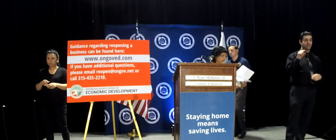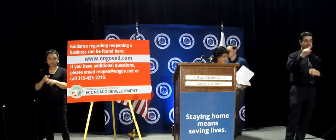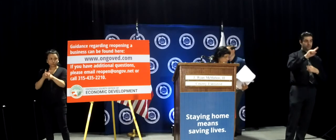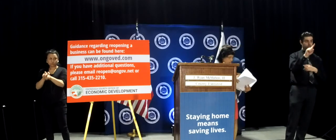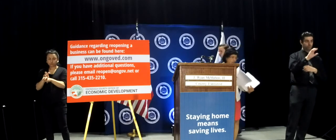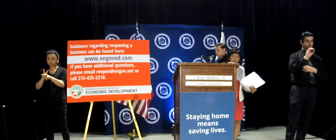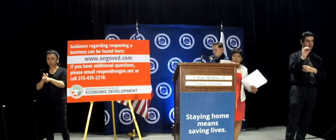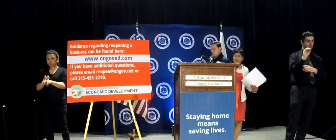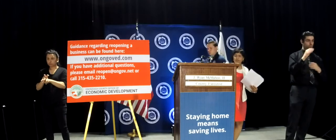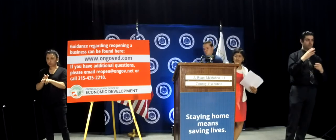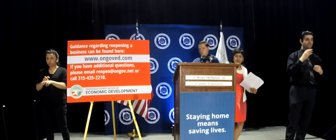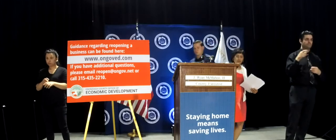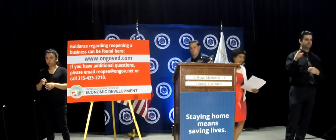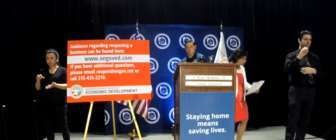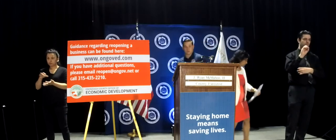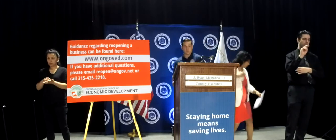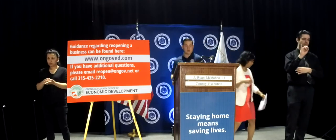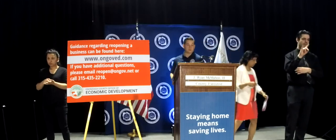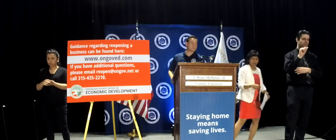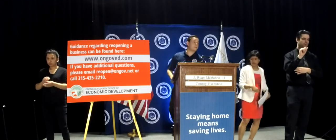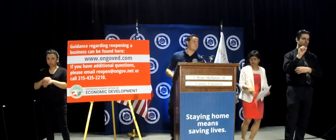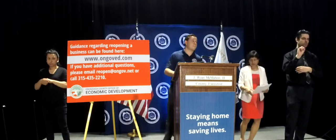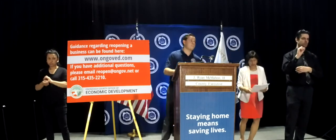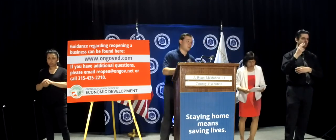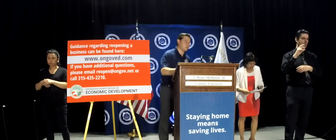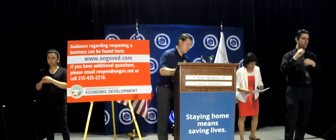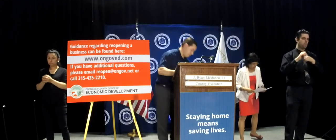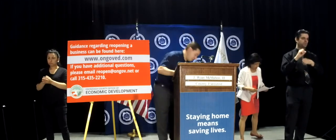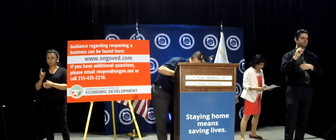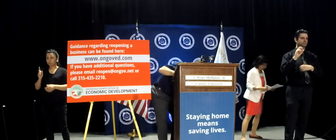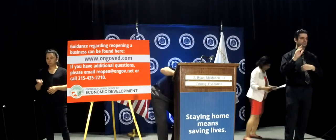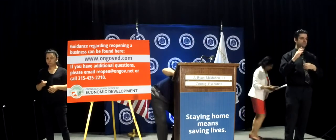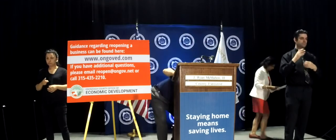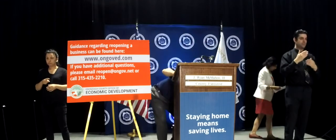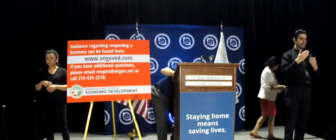that are open now? Yes. Yes.